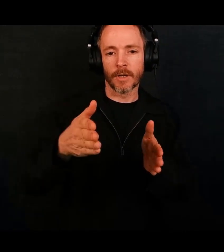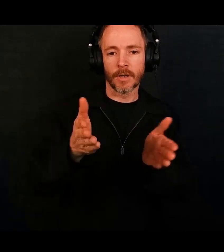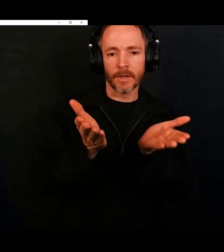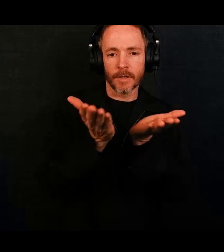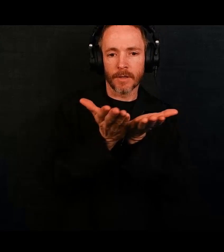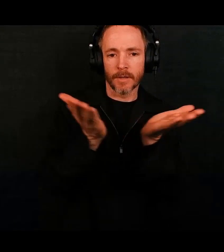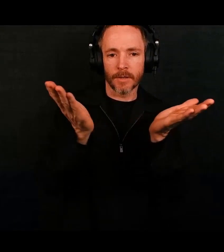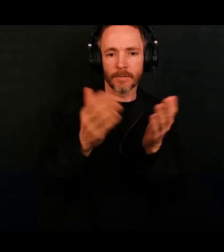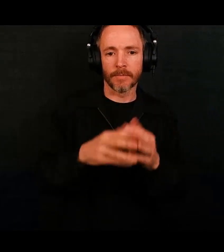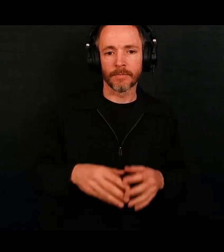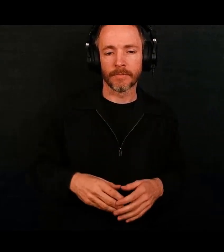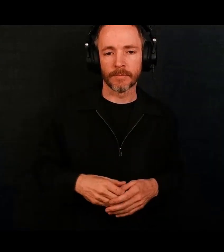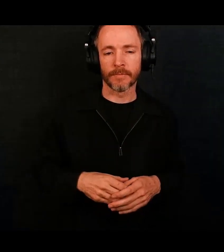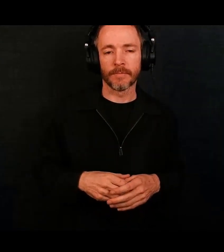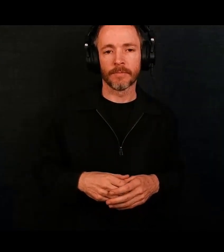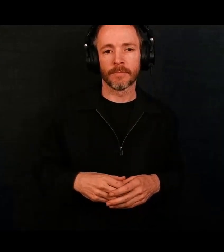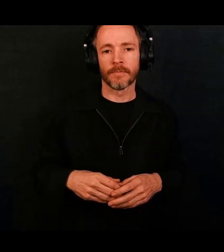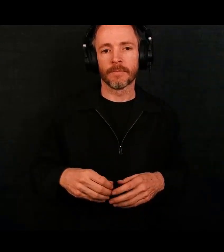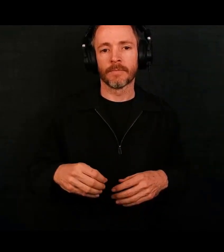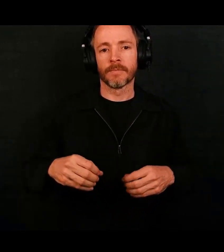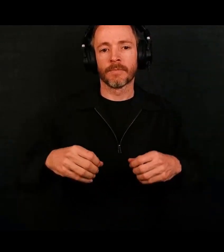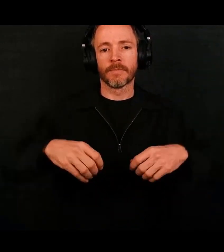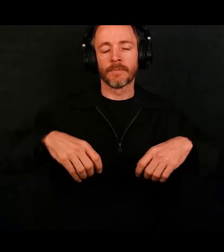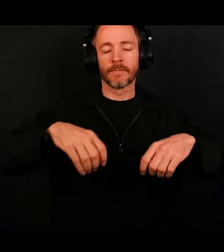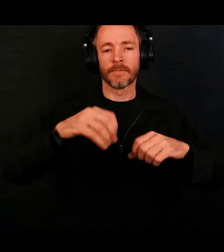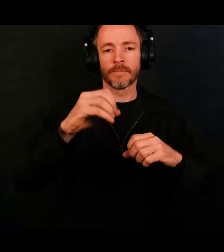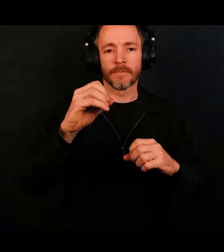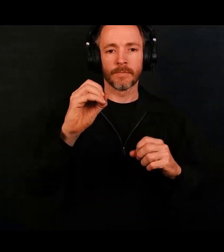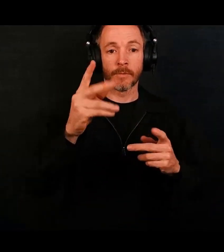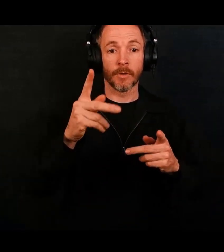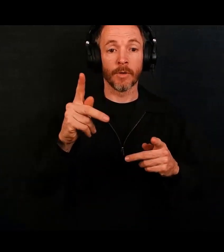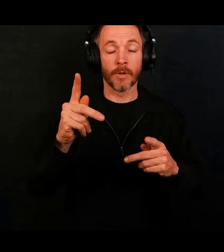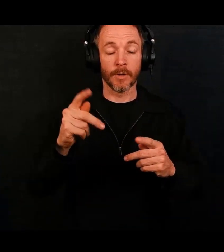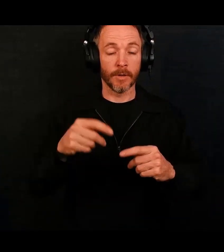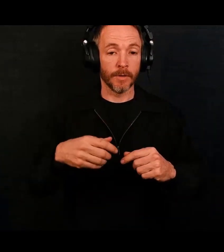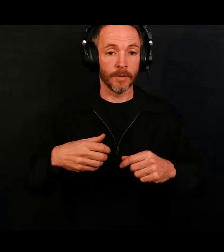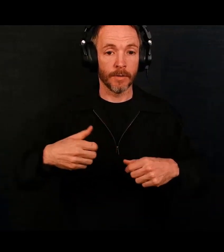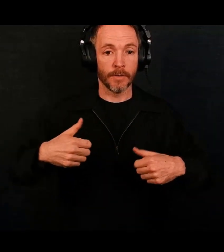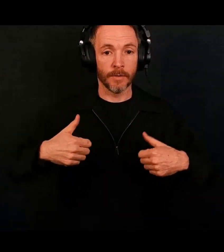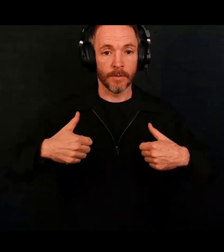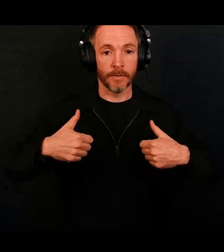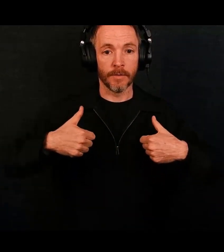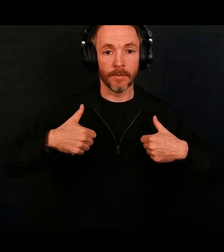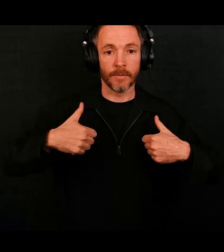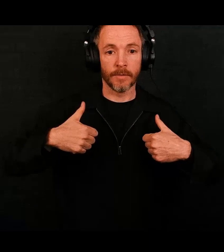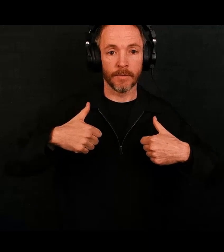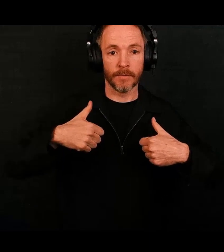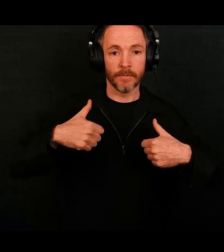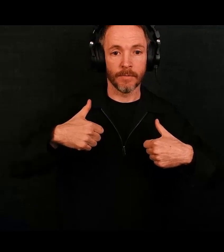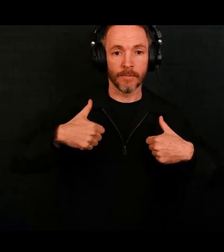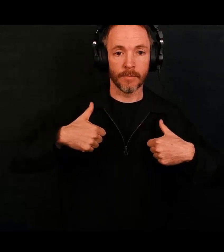screws. Alright, fresh off the 3D printer. Let's see if it... Oh, shoot, it does.